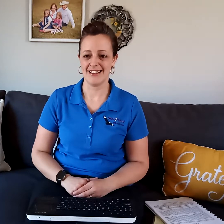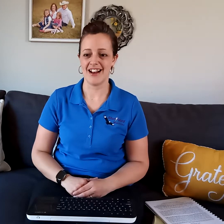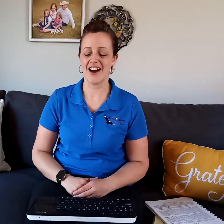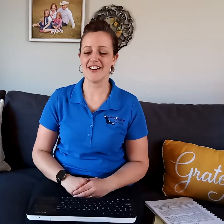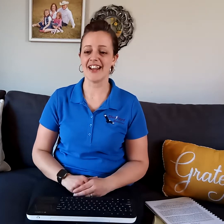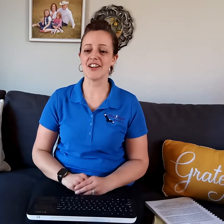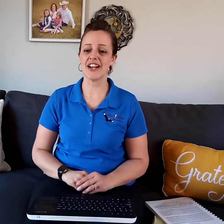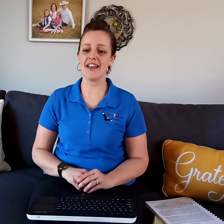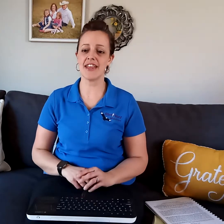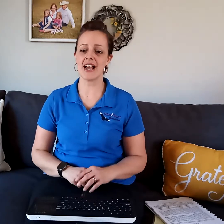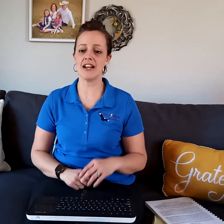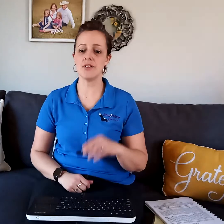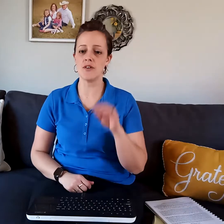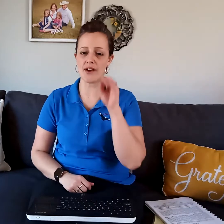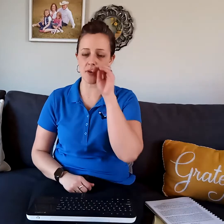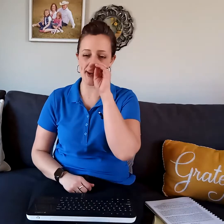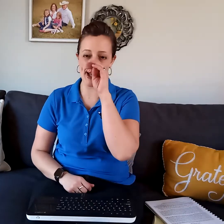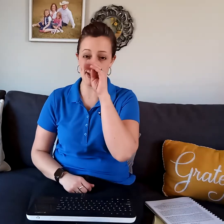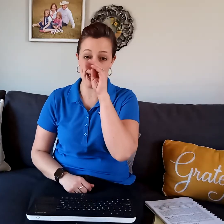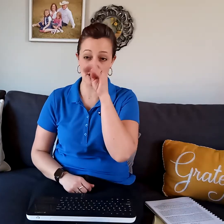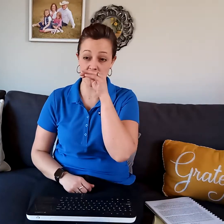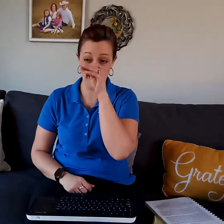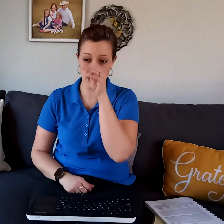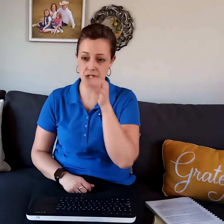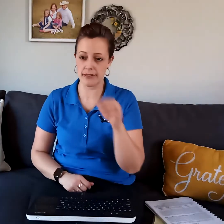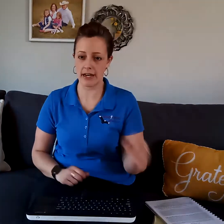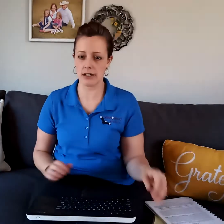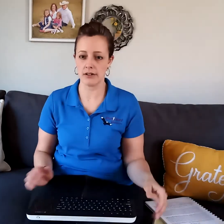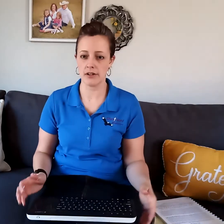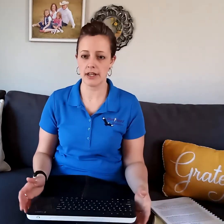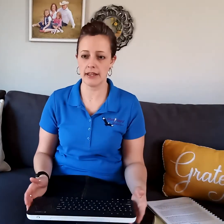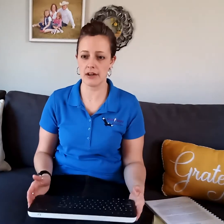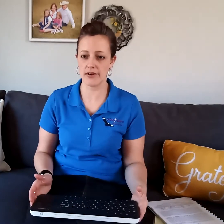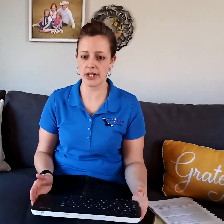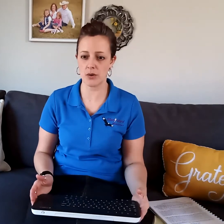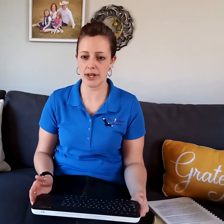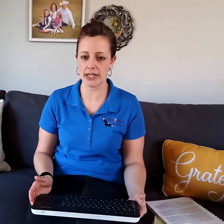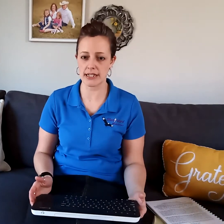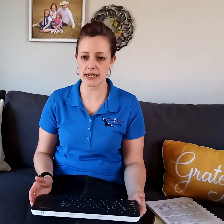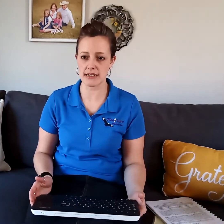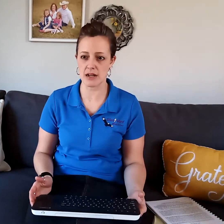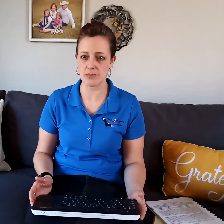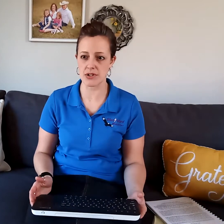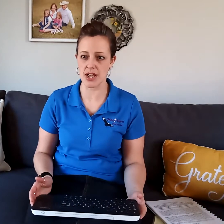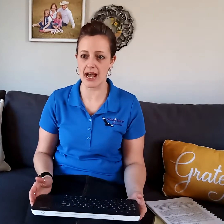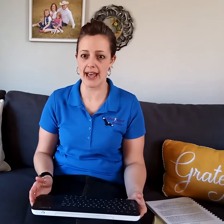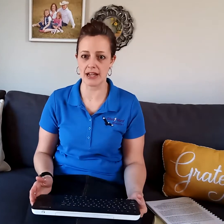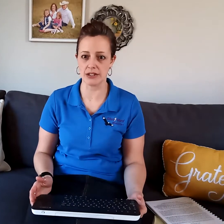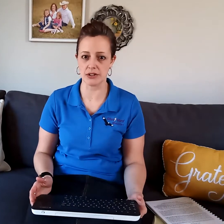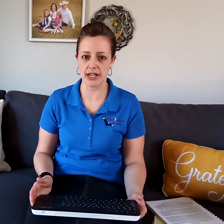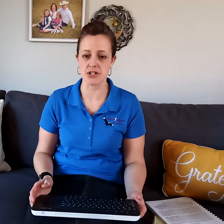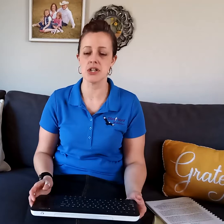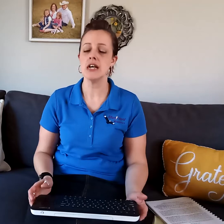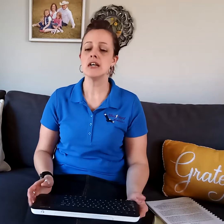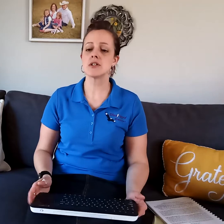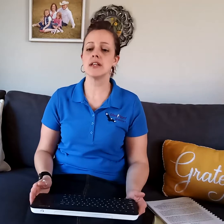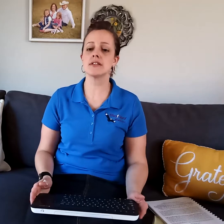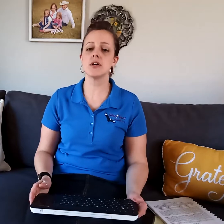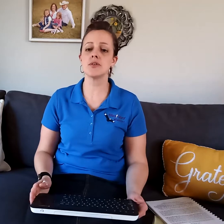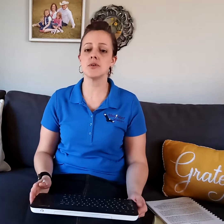All right, good. I don't know if everybody else had a little hitch in their video when he did his numbers. I had a little hitch. So let's go through them